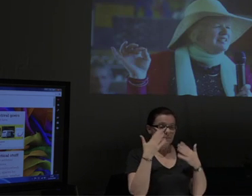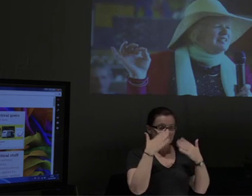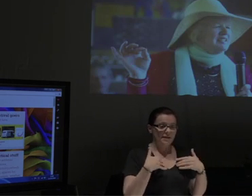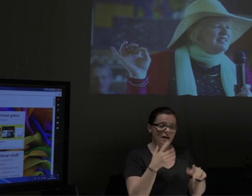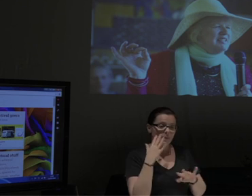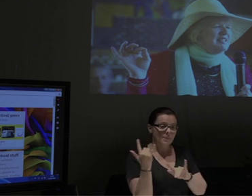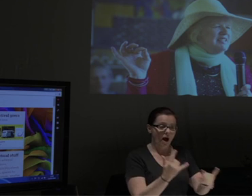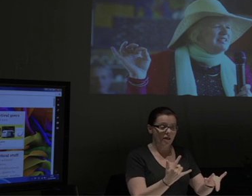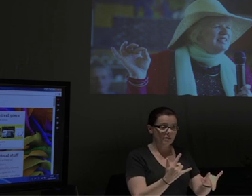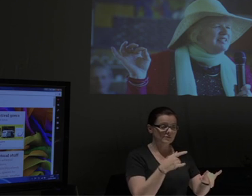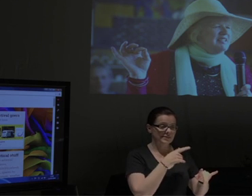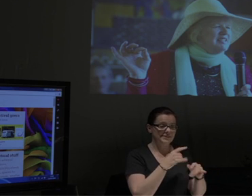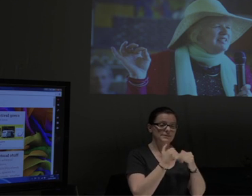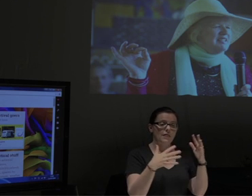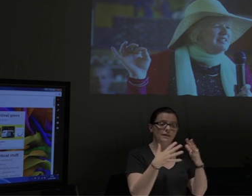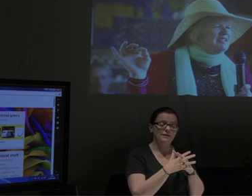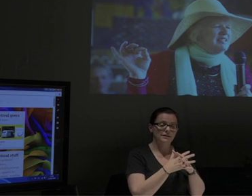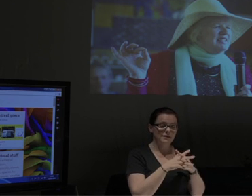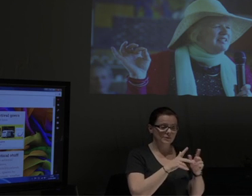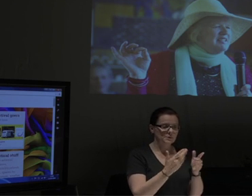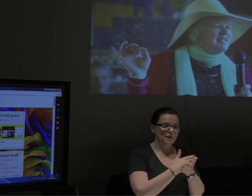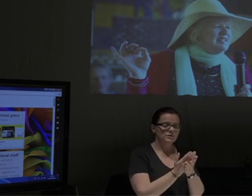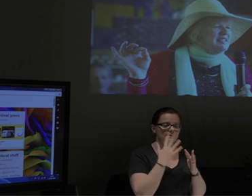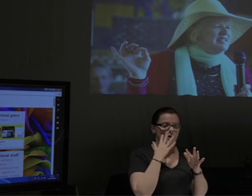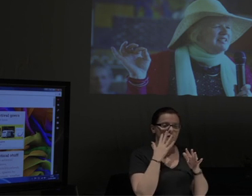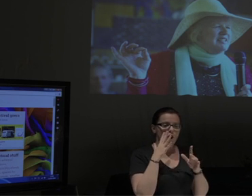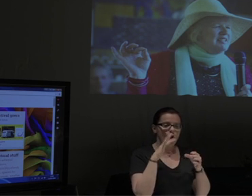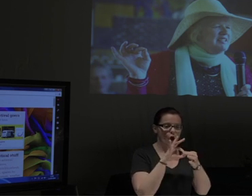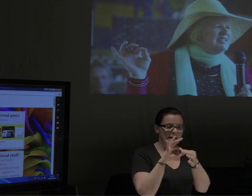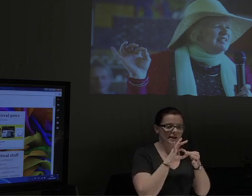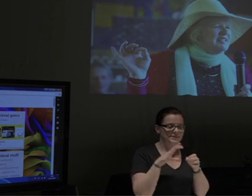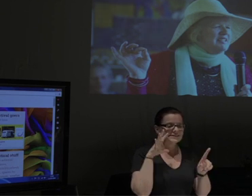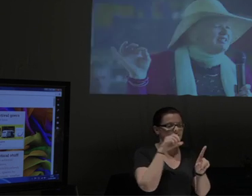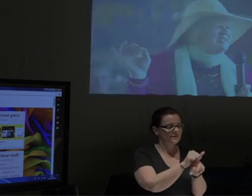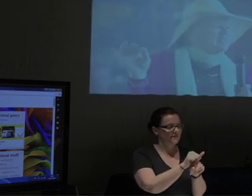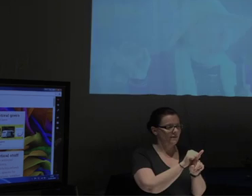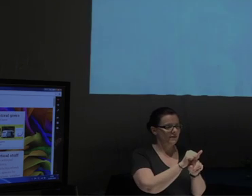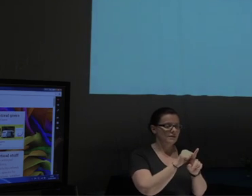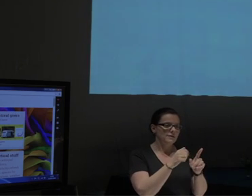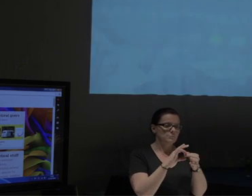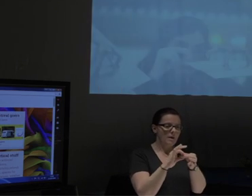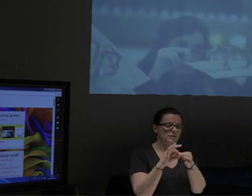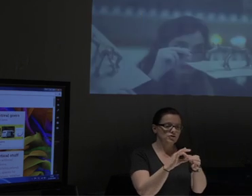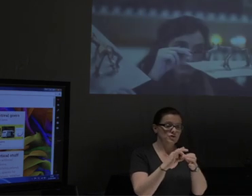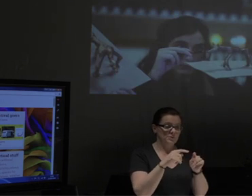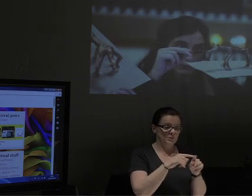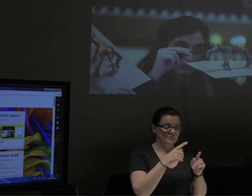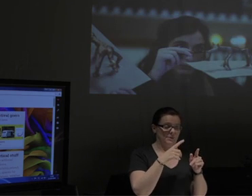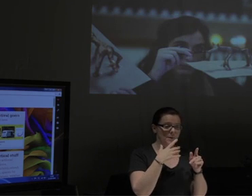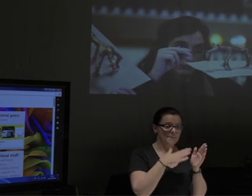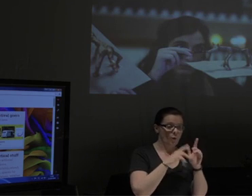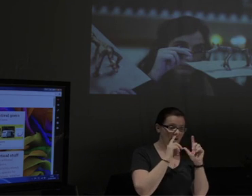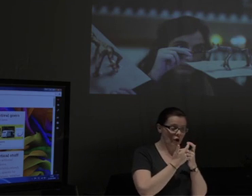project in the London Borough of Southwark was part of Connect and Discover, a new partnership between Morley College, local